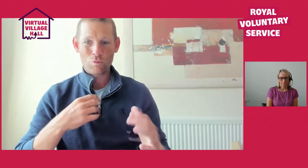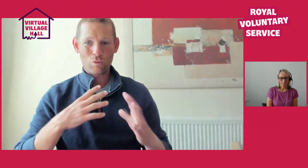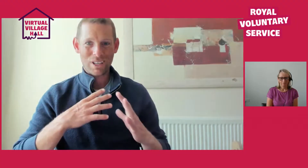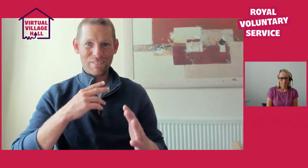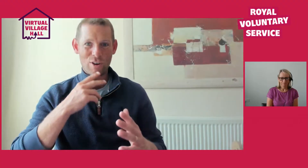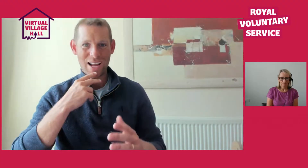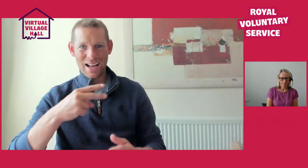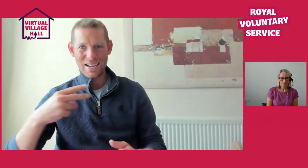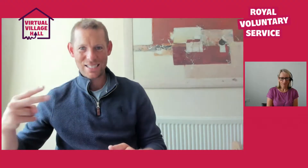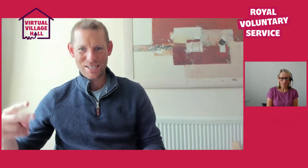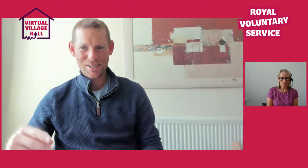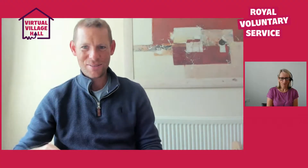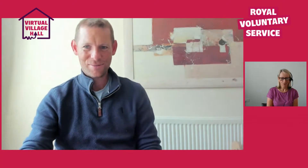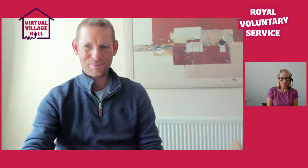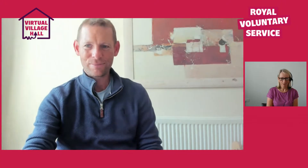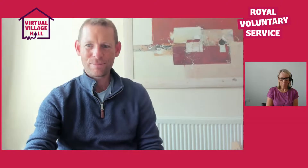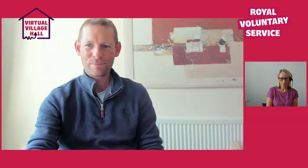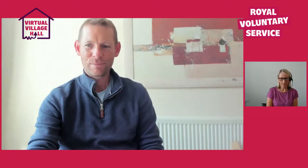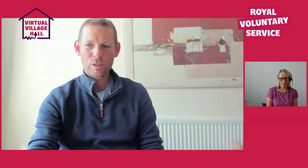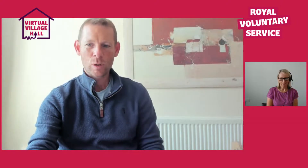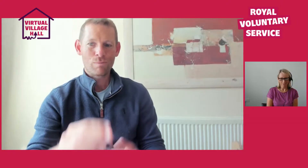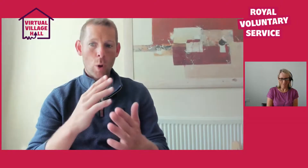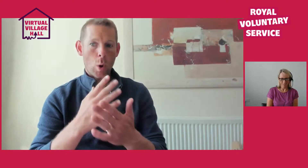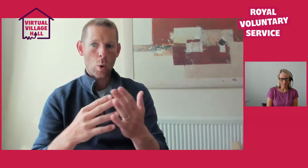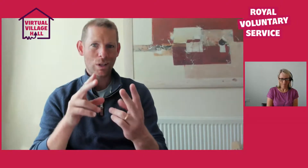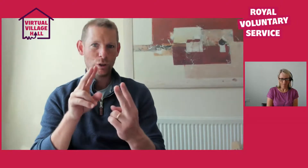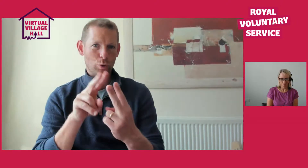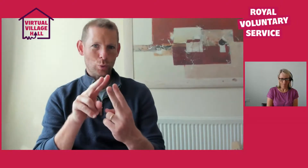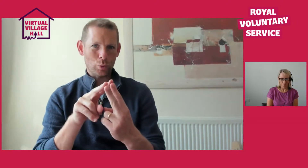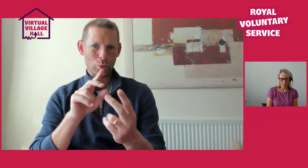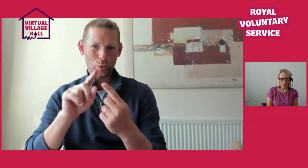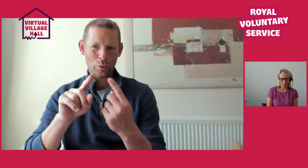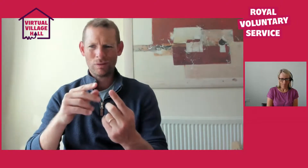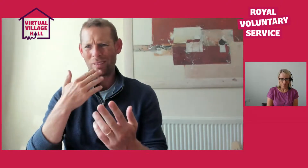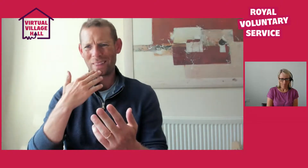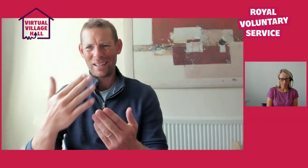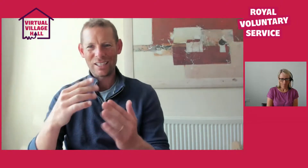Okay. Now, are you ready for the answers?